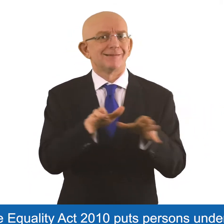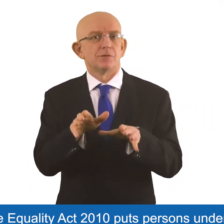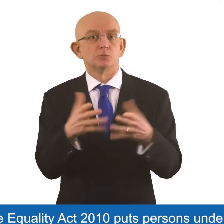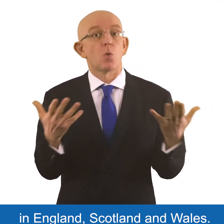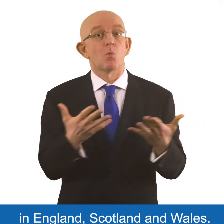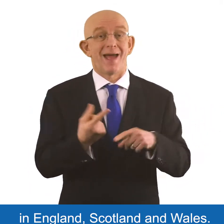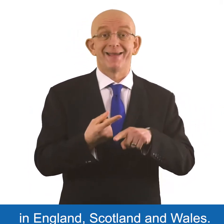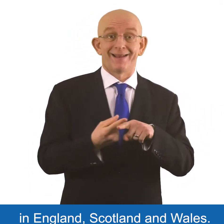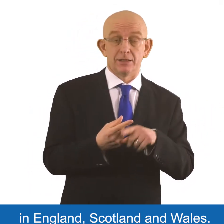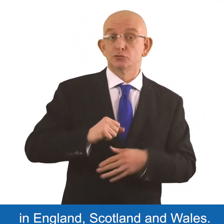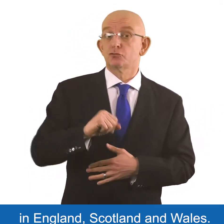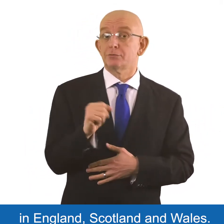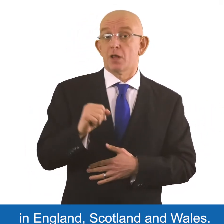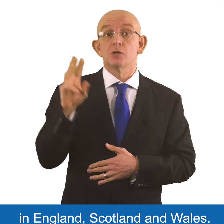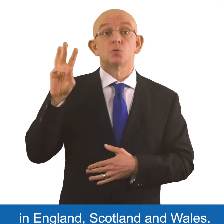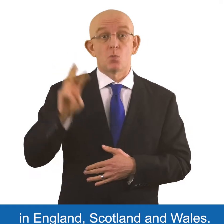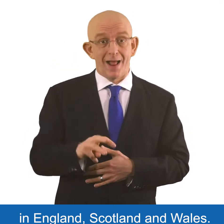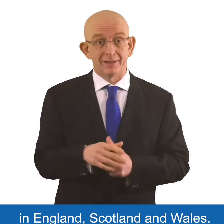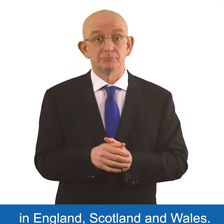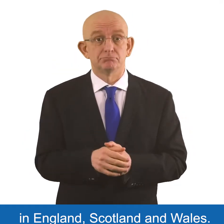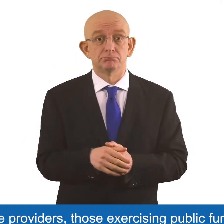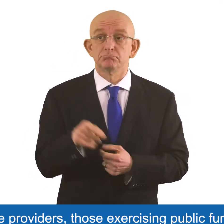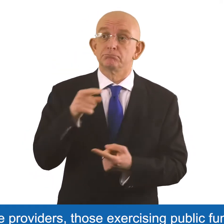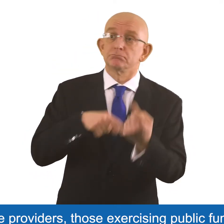sectors in England, Scotland and Wales.